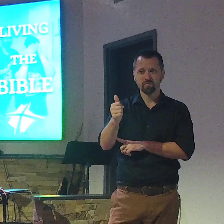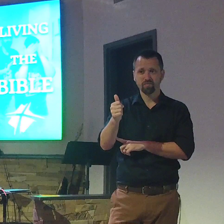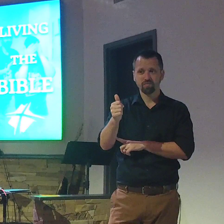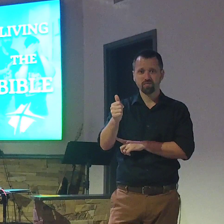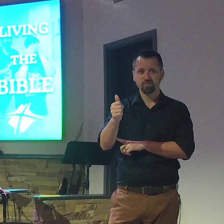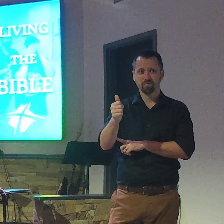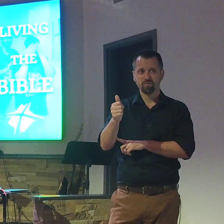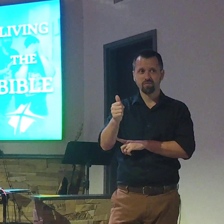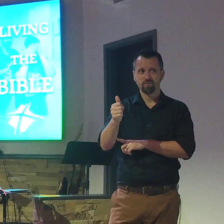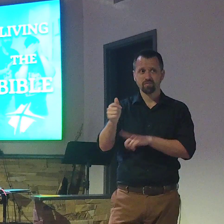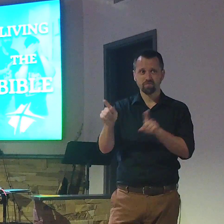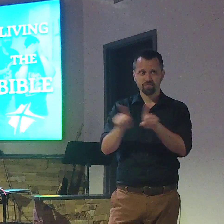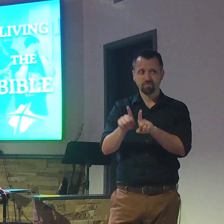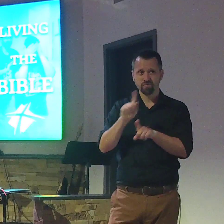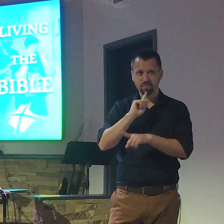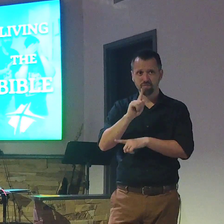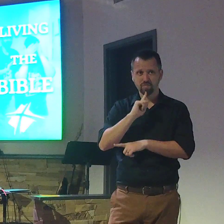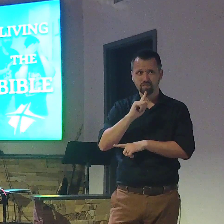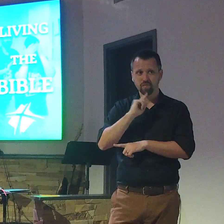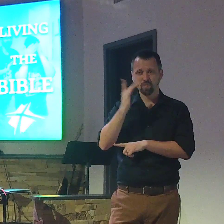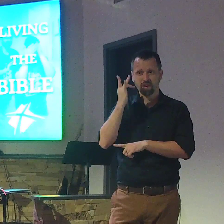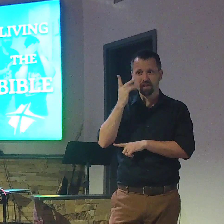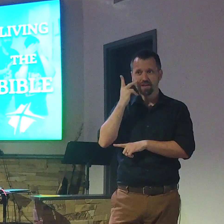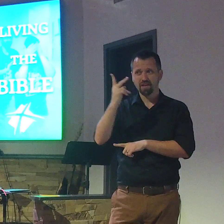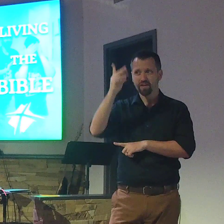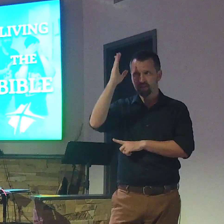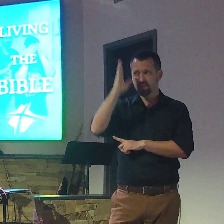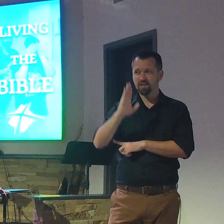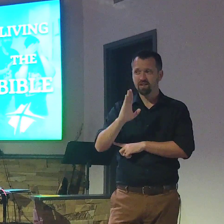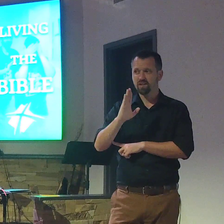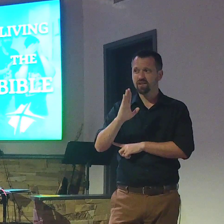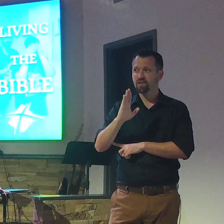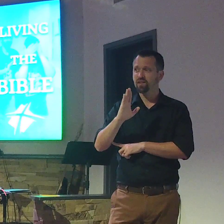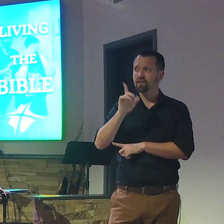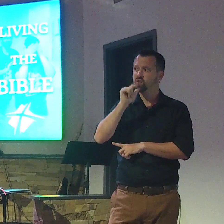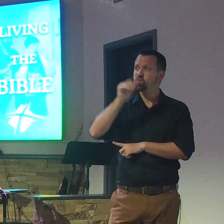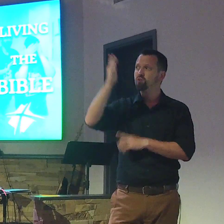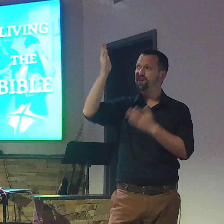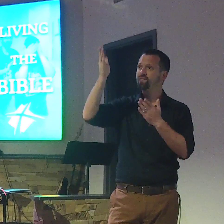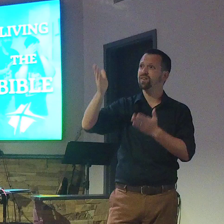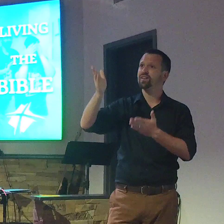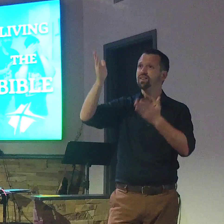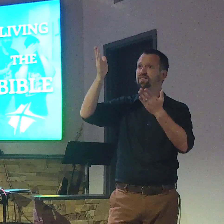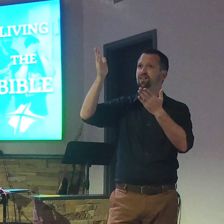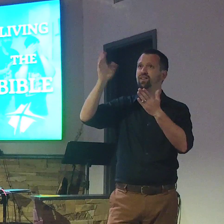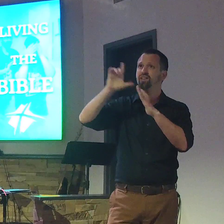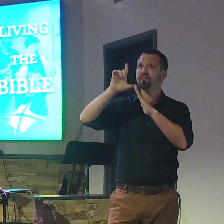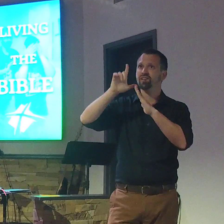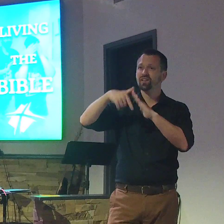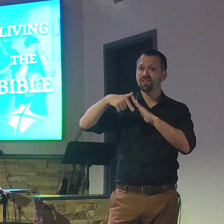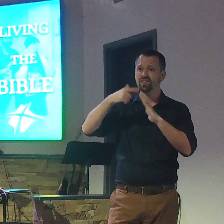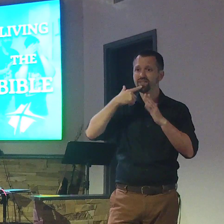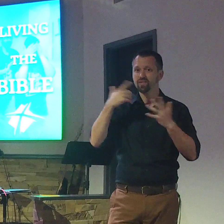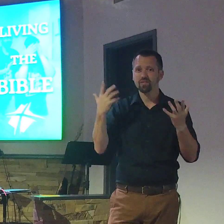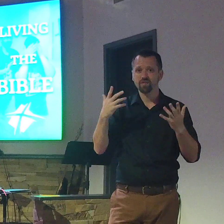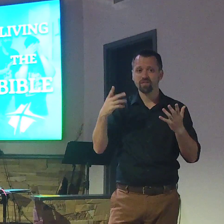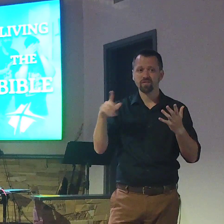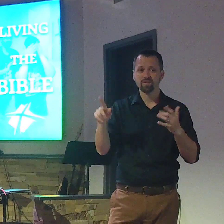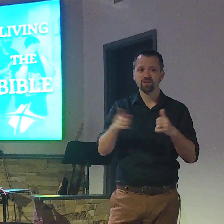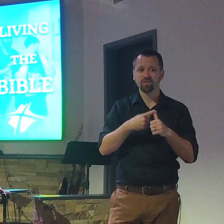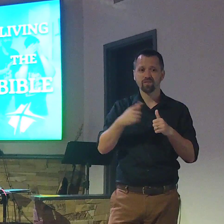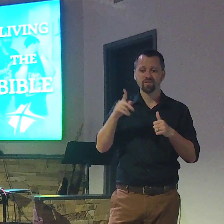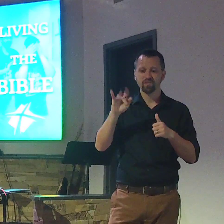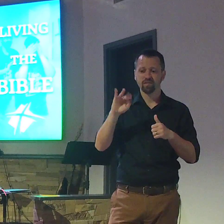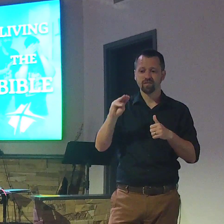as he really was, because he saw God as far as who he was. He later wrote these words in 1 Timothy